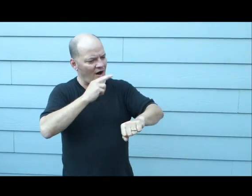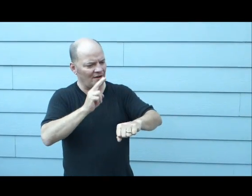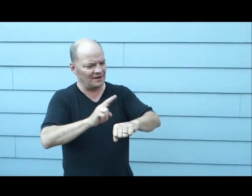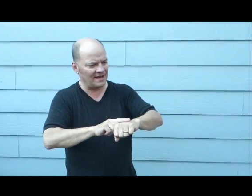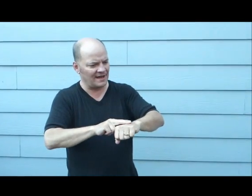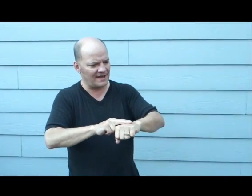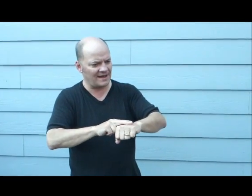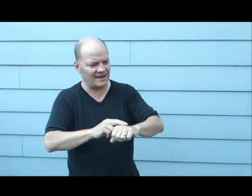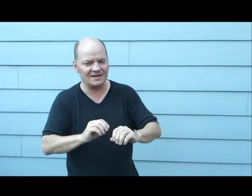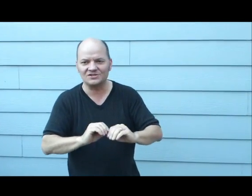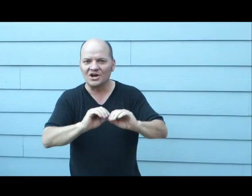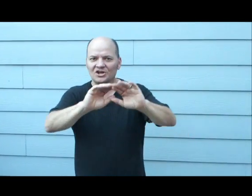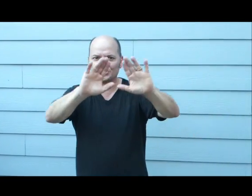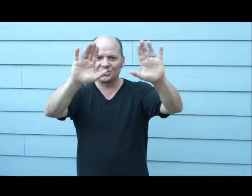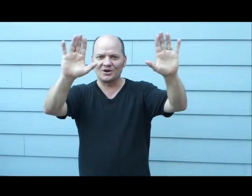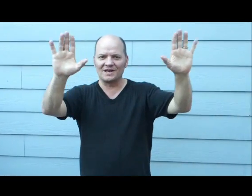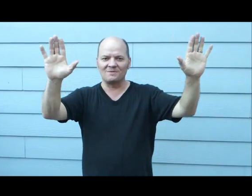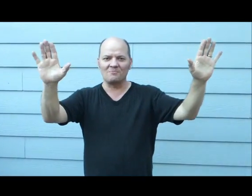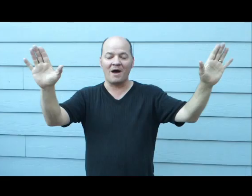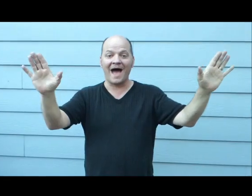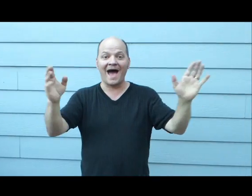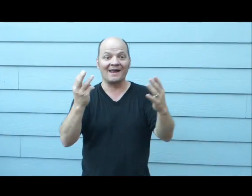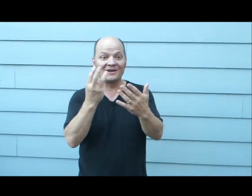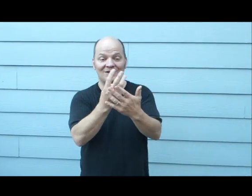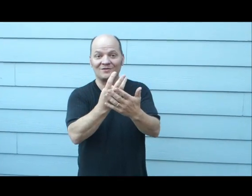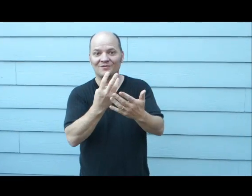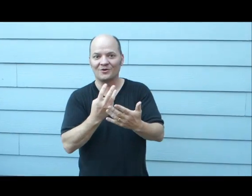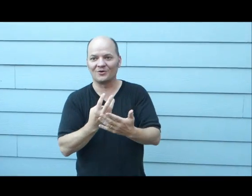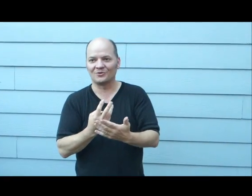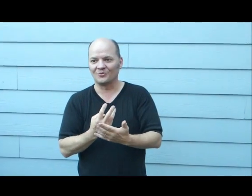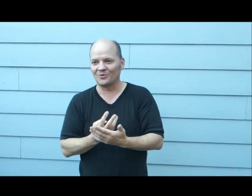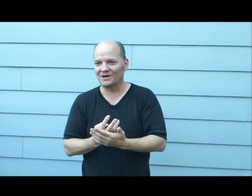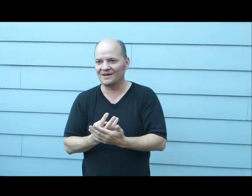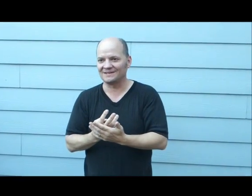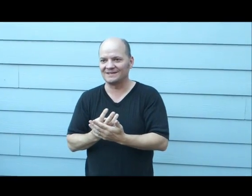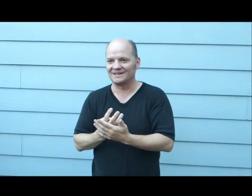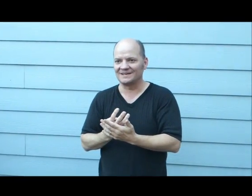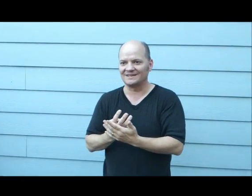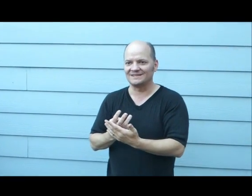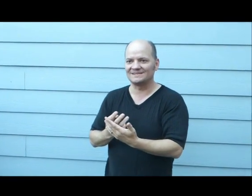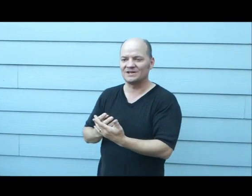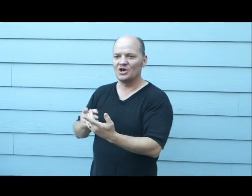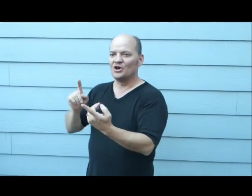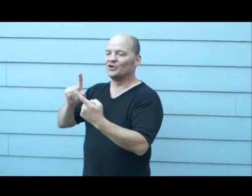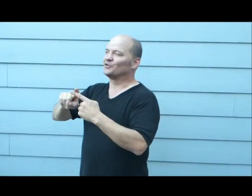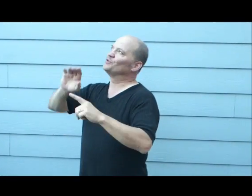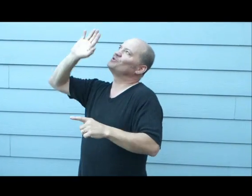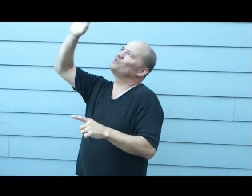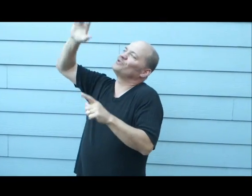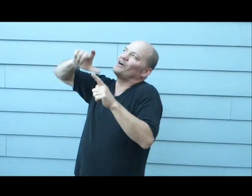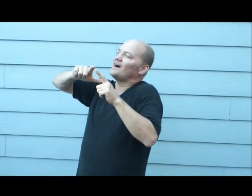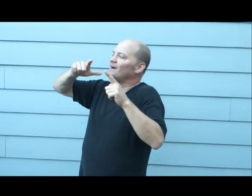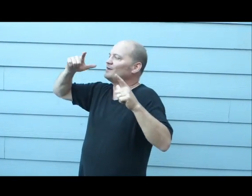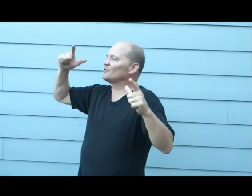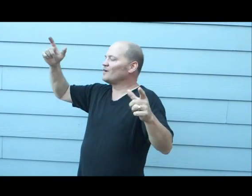all nature in manifold witness to thy